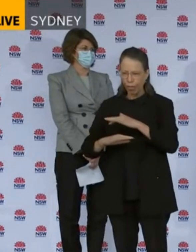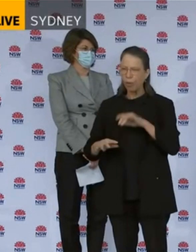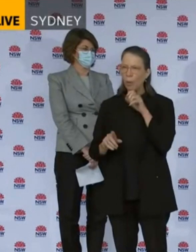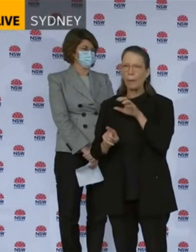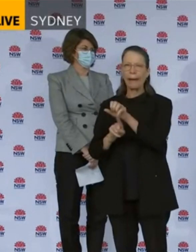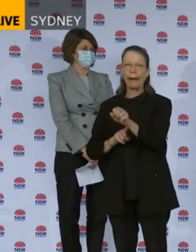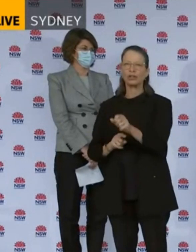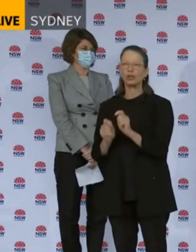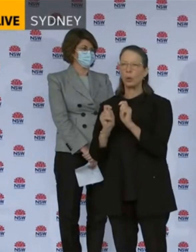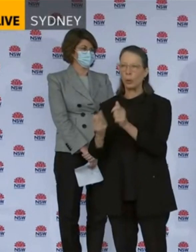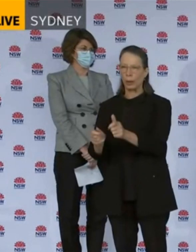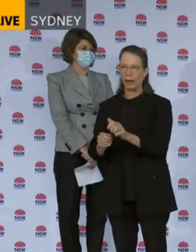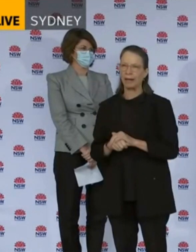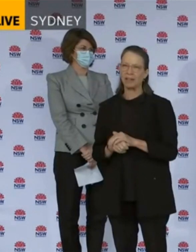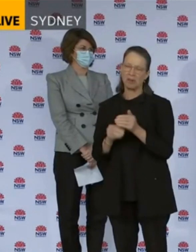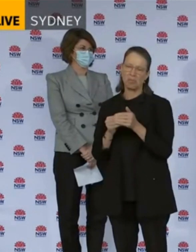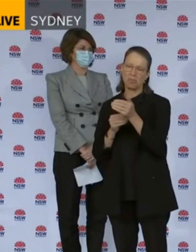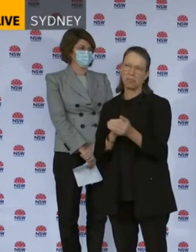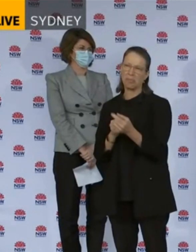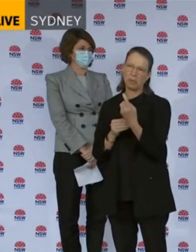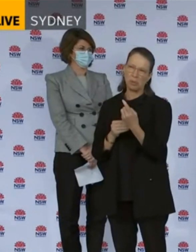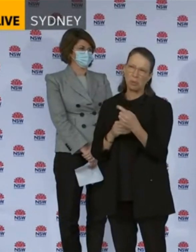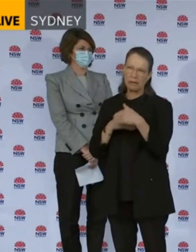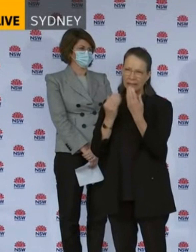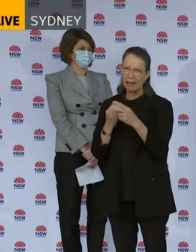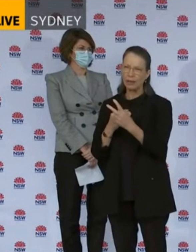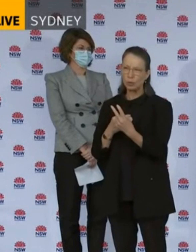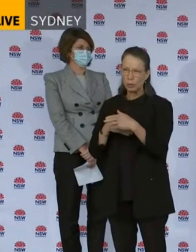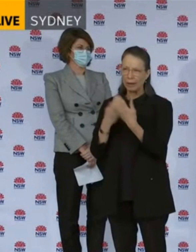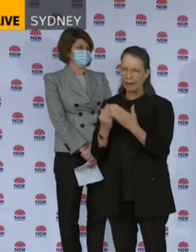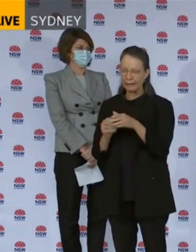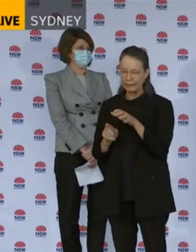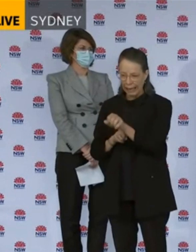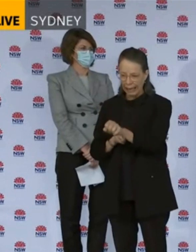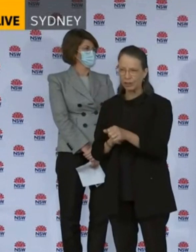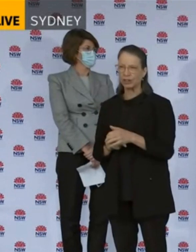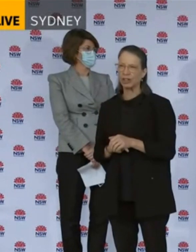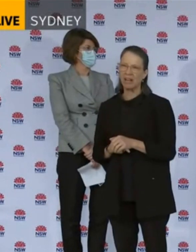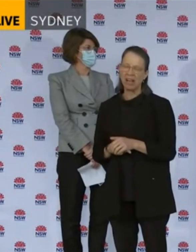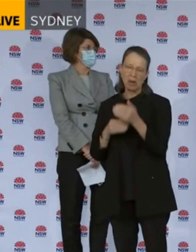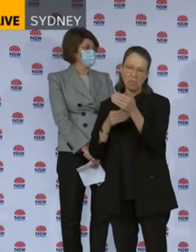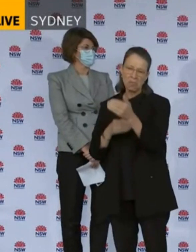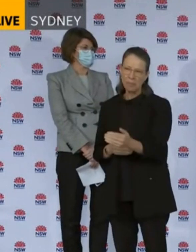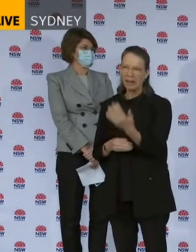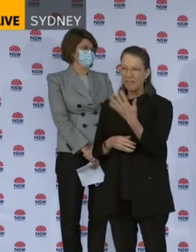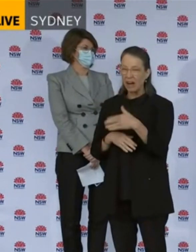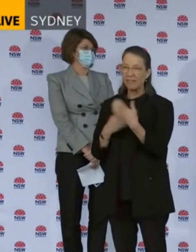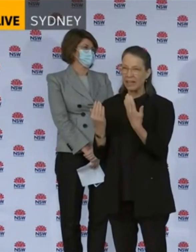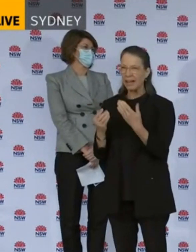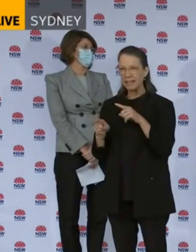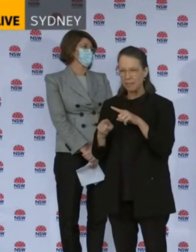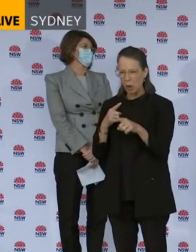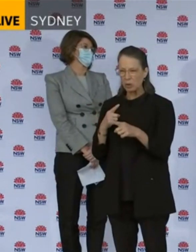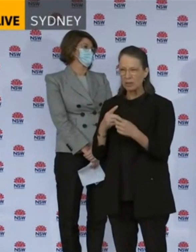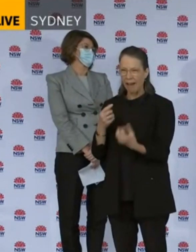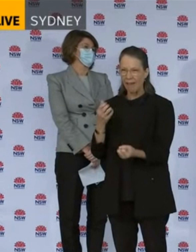48 hours. Usually the first 5 days declares the hand, and we see the most bump of